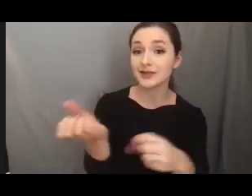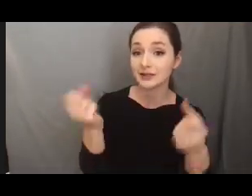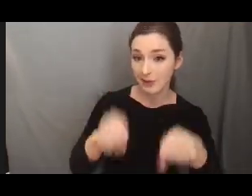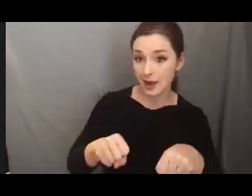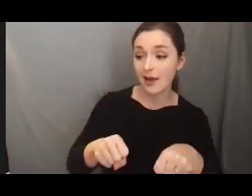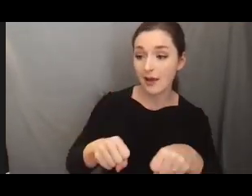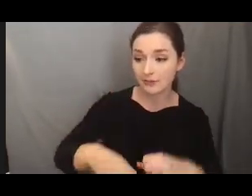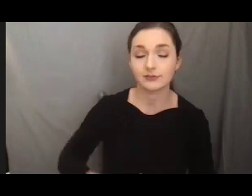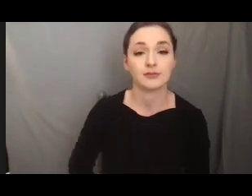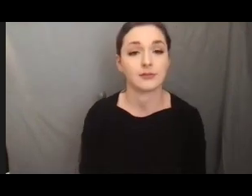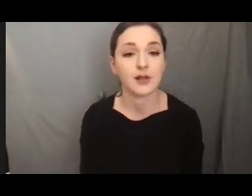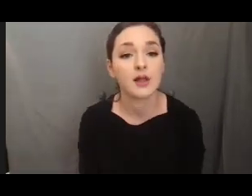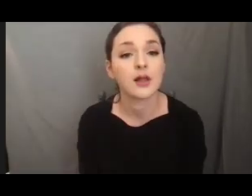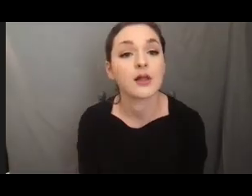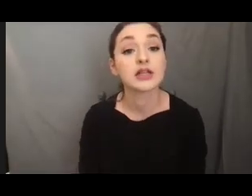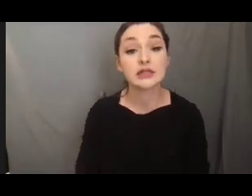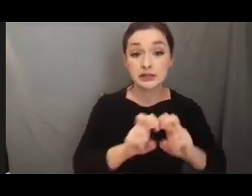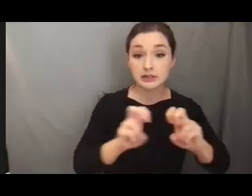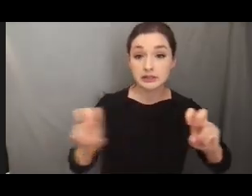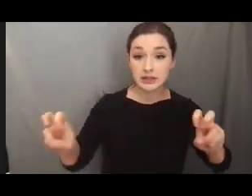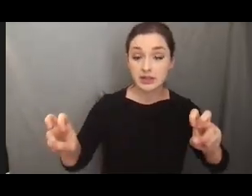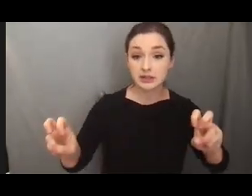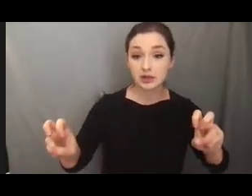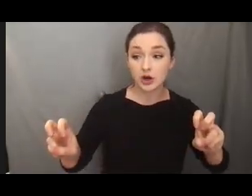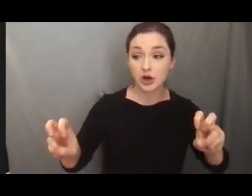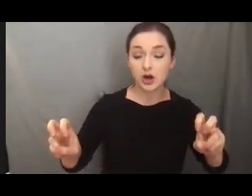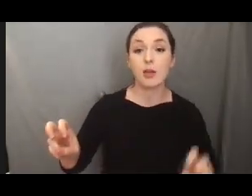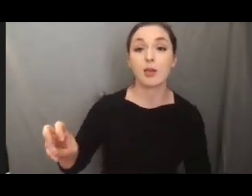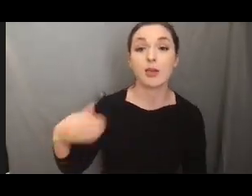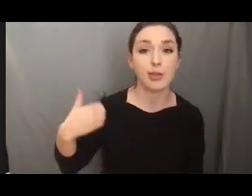And the seats are Ferrari leather. And